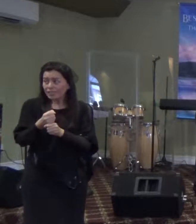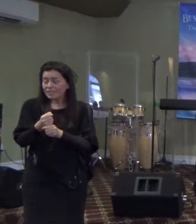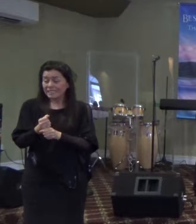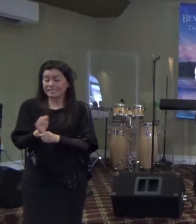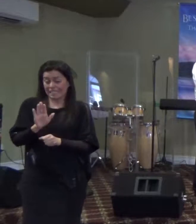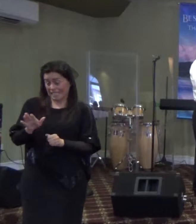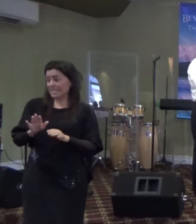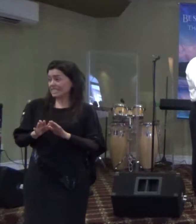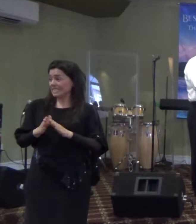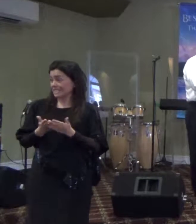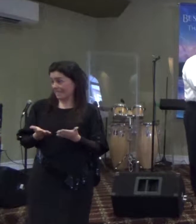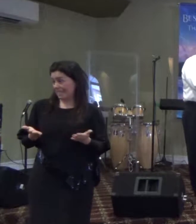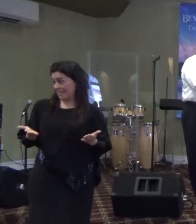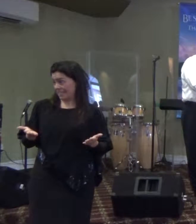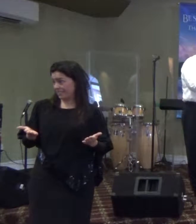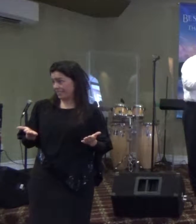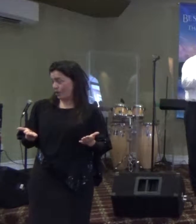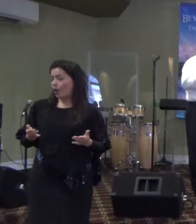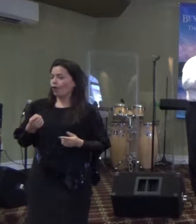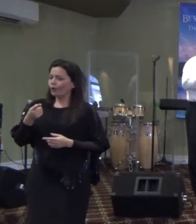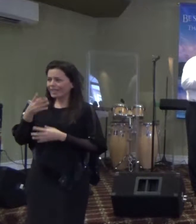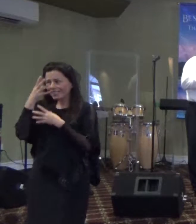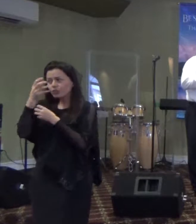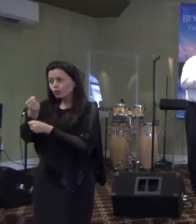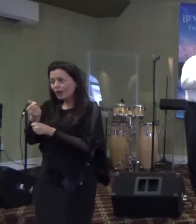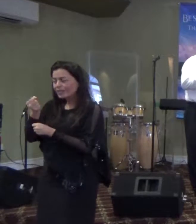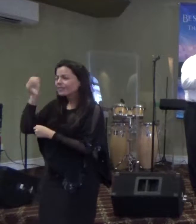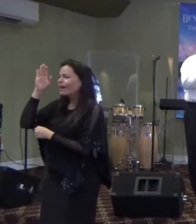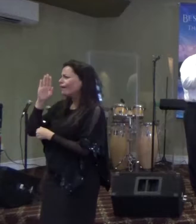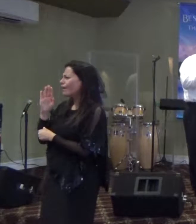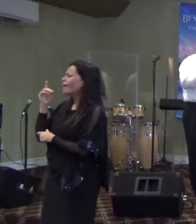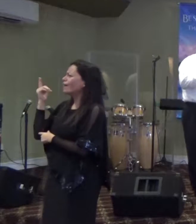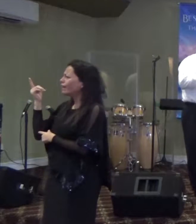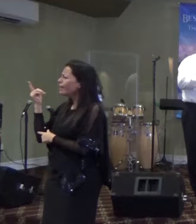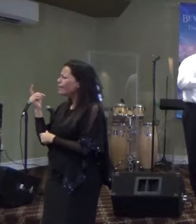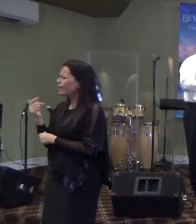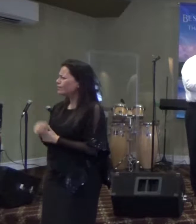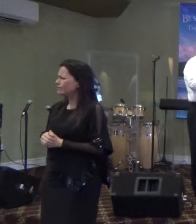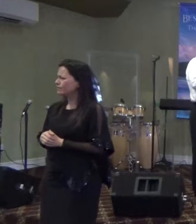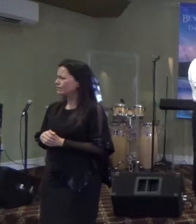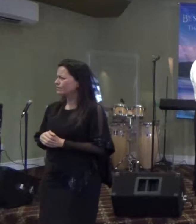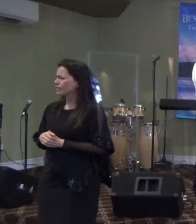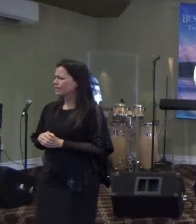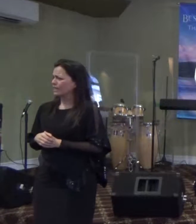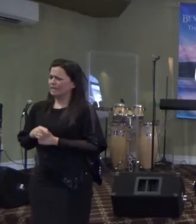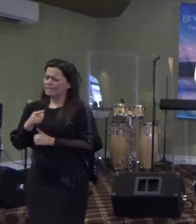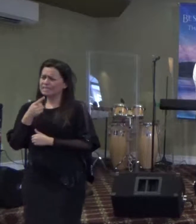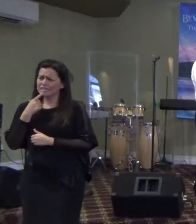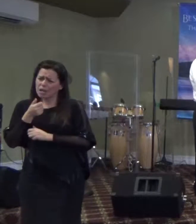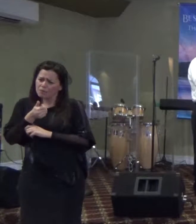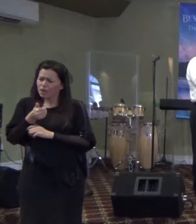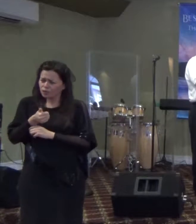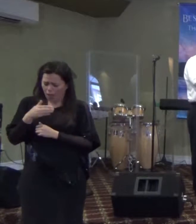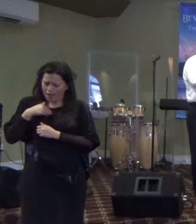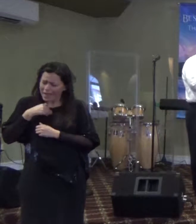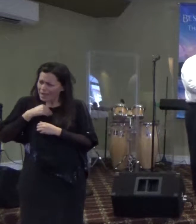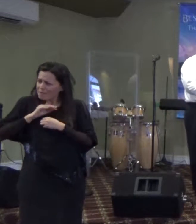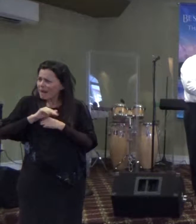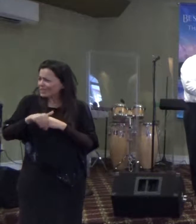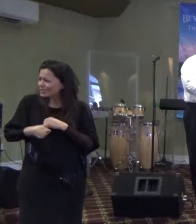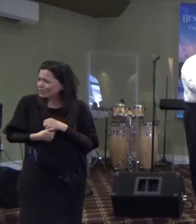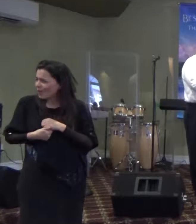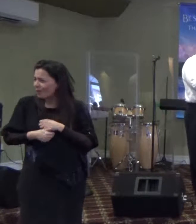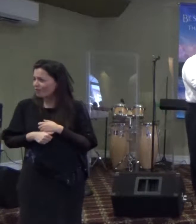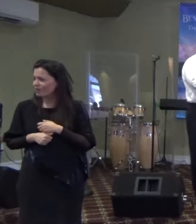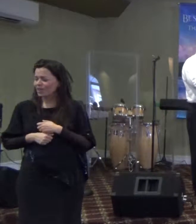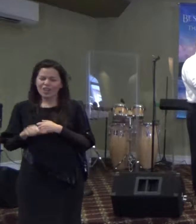for cuando él declara, when he declares, alma mía, my soul, muchos bienes many, tienes? many things you have?